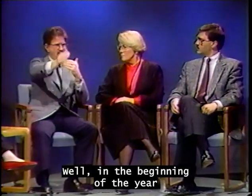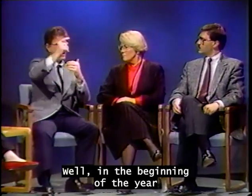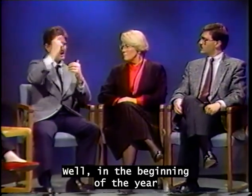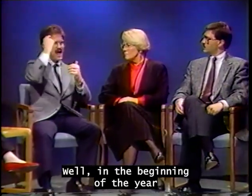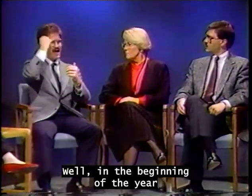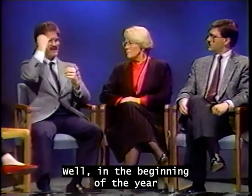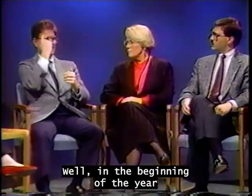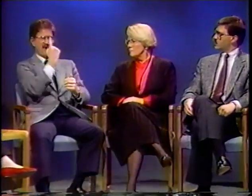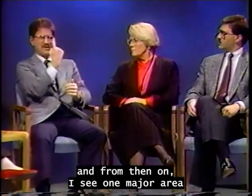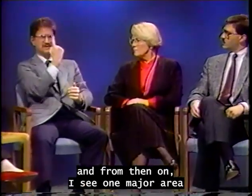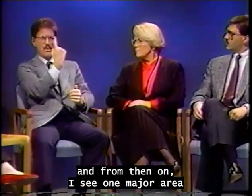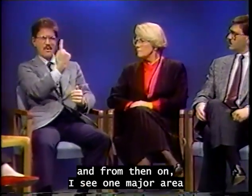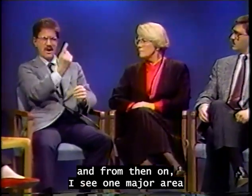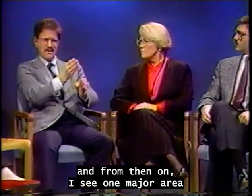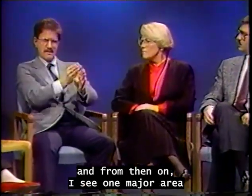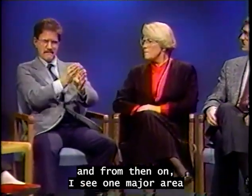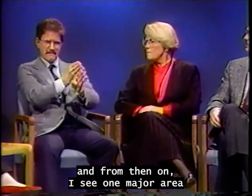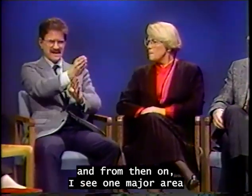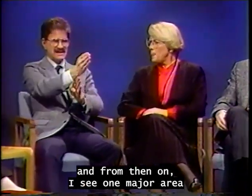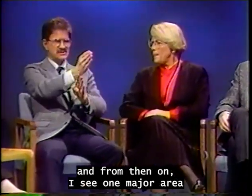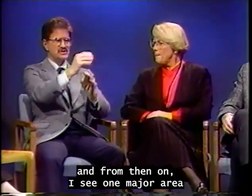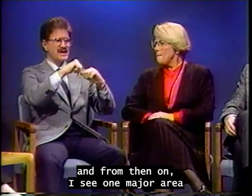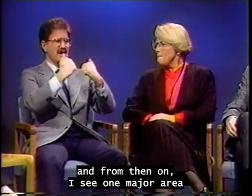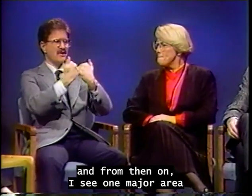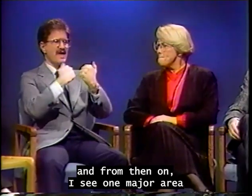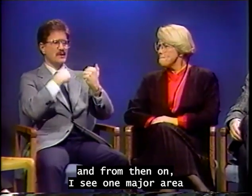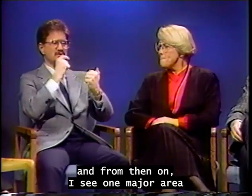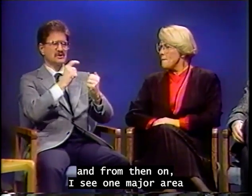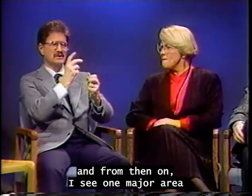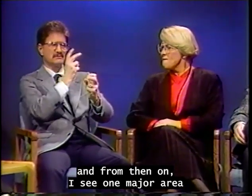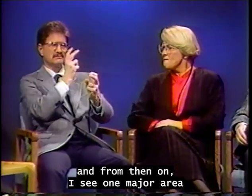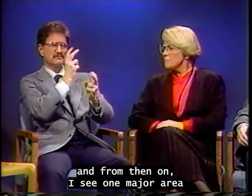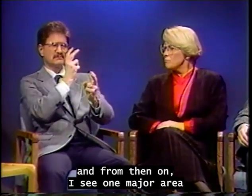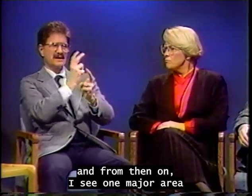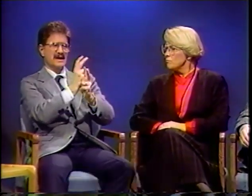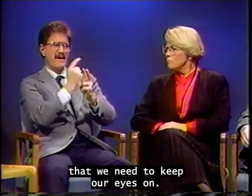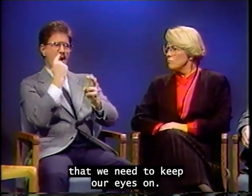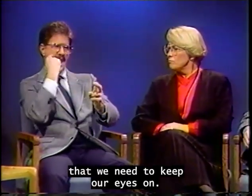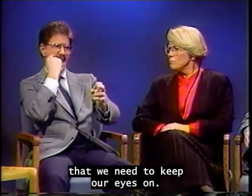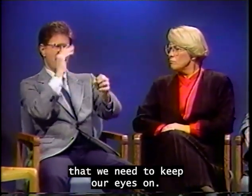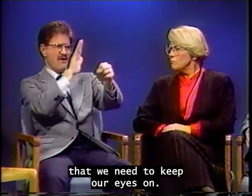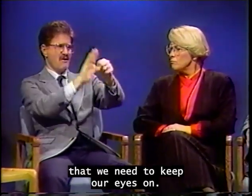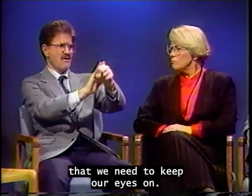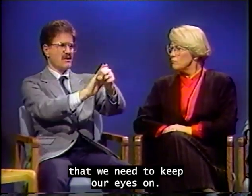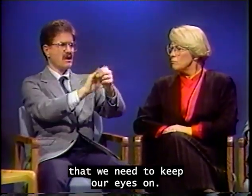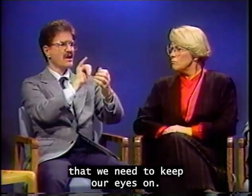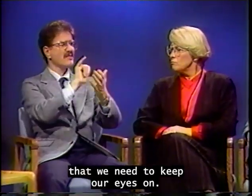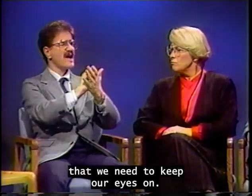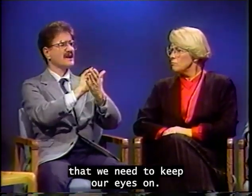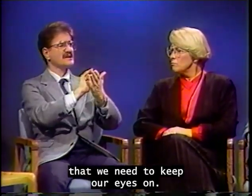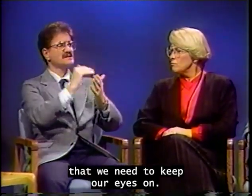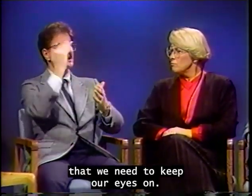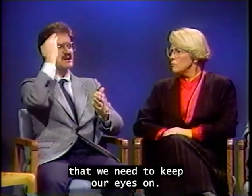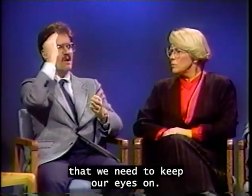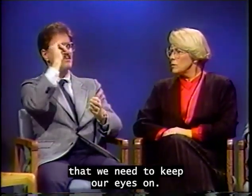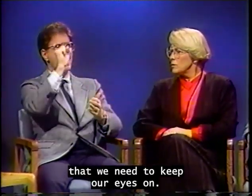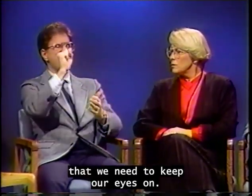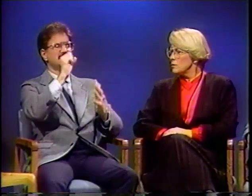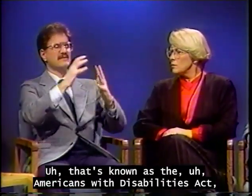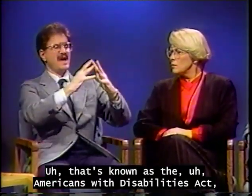of the year and from then on, I see one major area that we need to keep our eyes on.